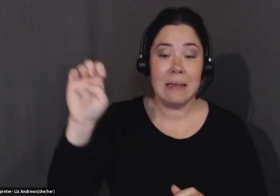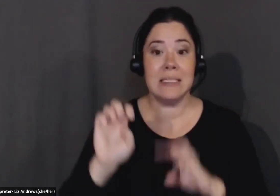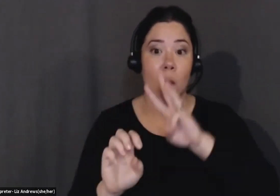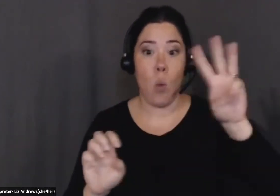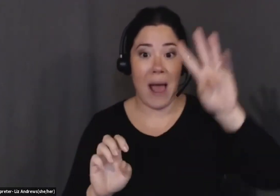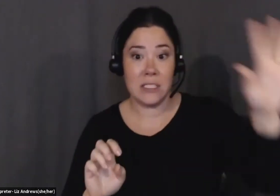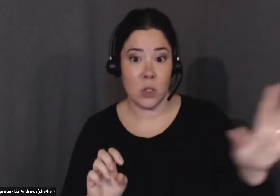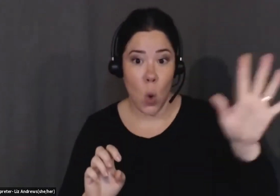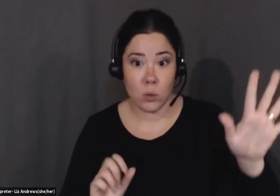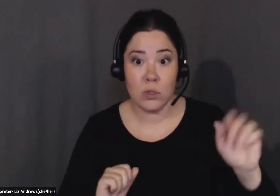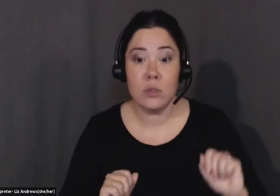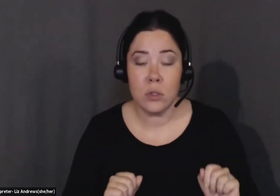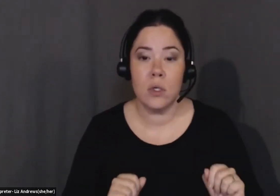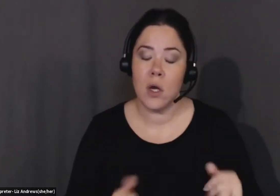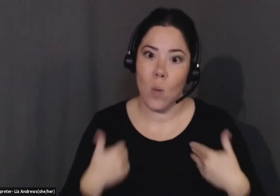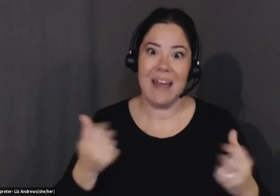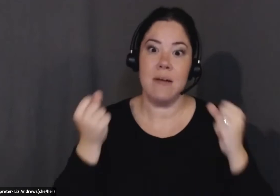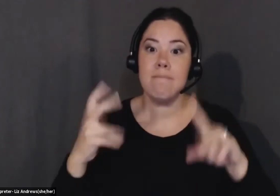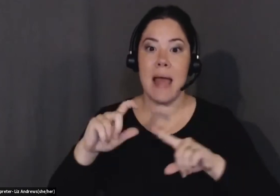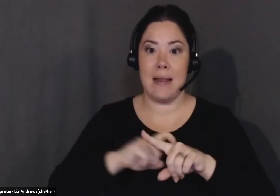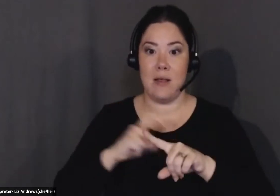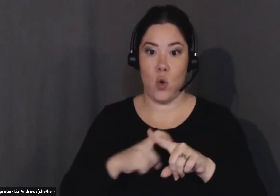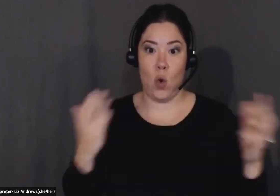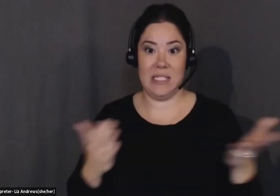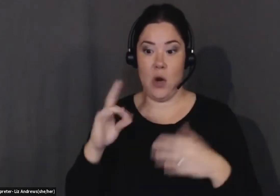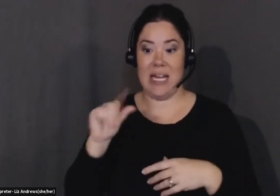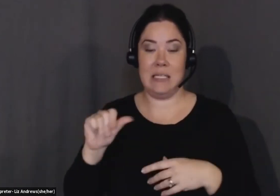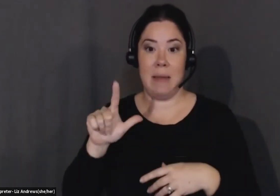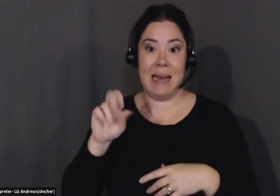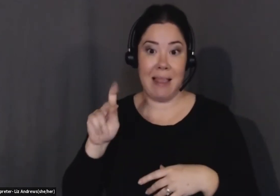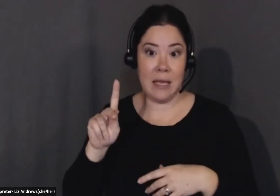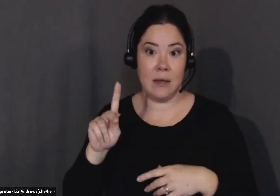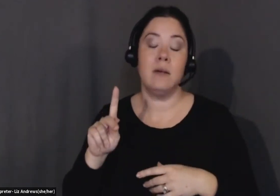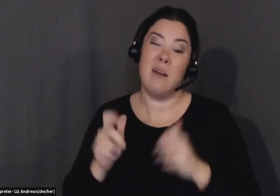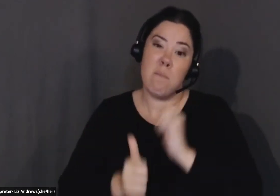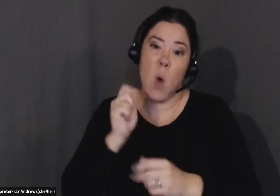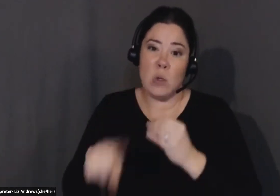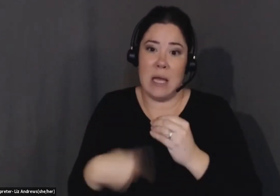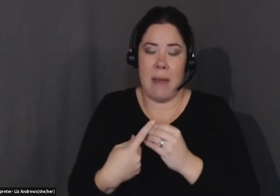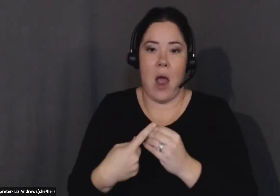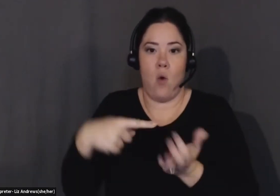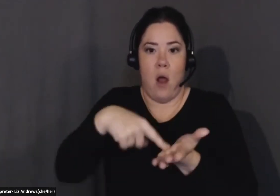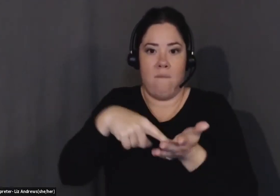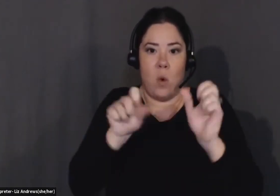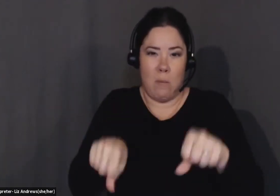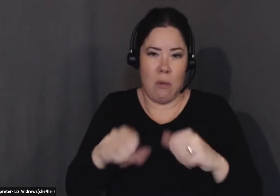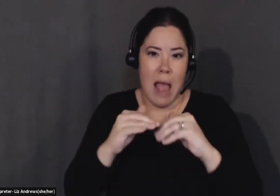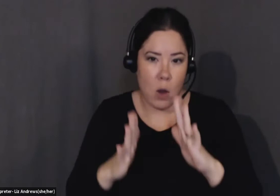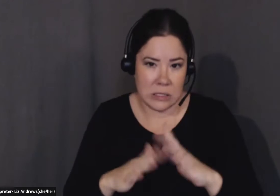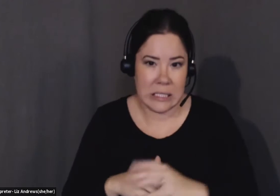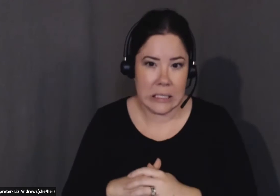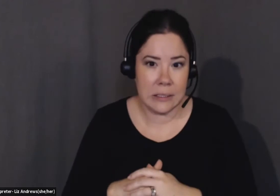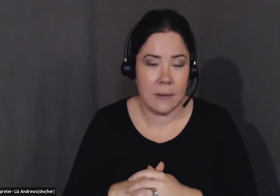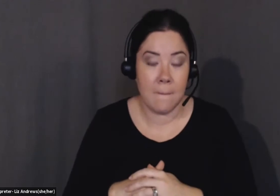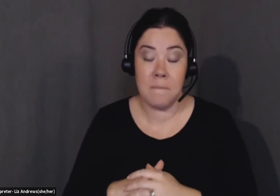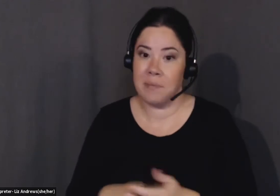lot of calls here at Disability Link, most of them about affordable housing. And this is not